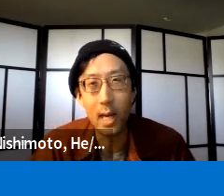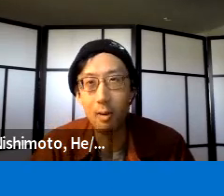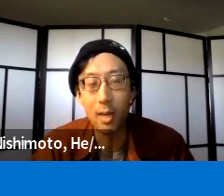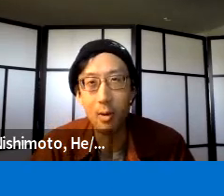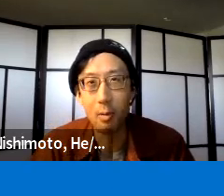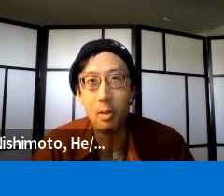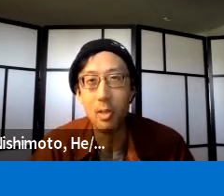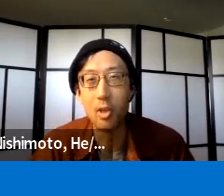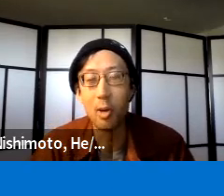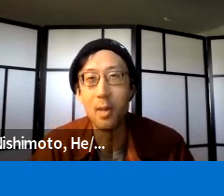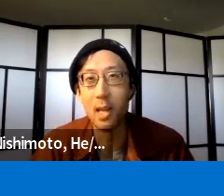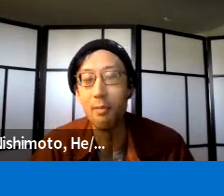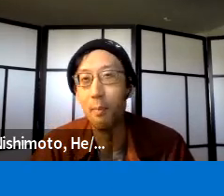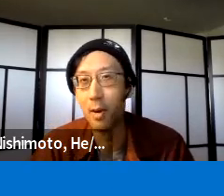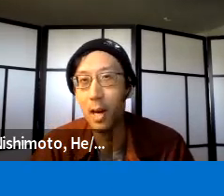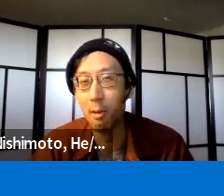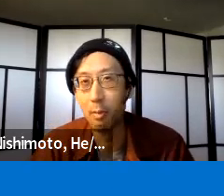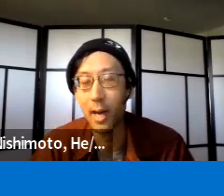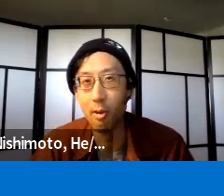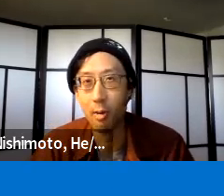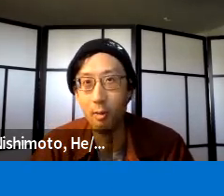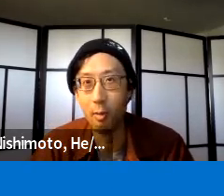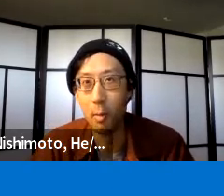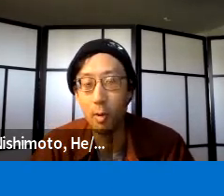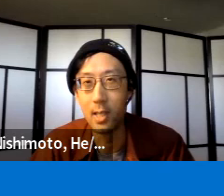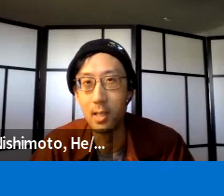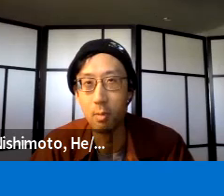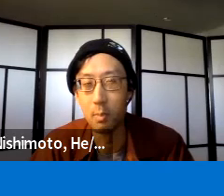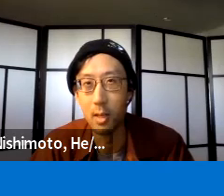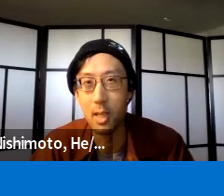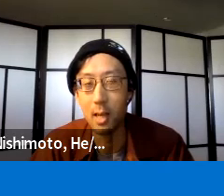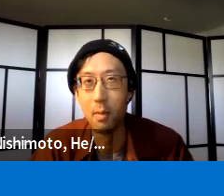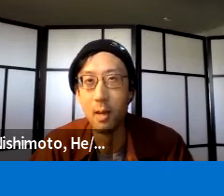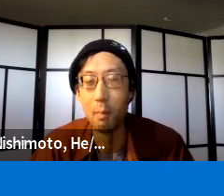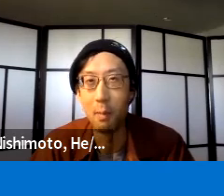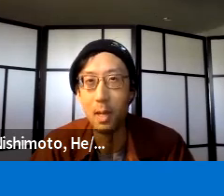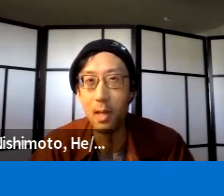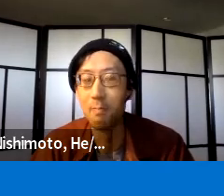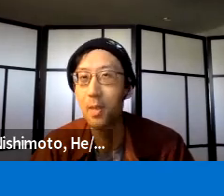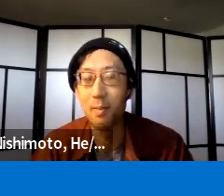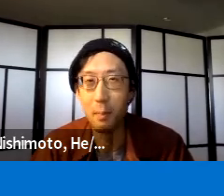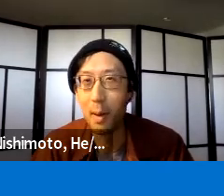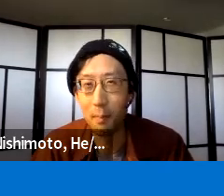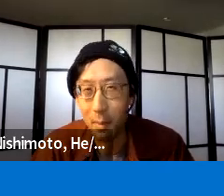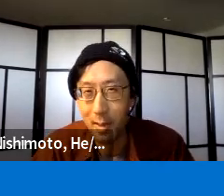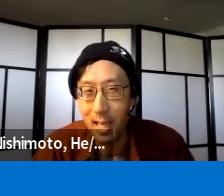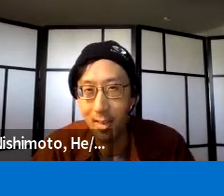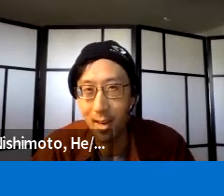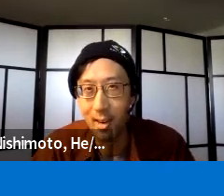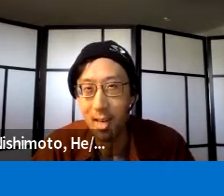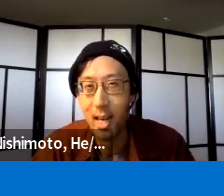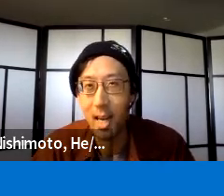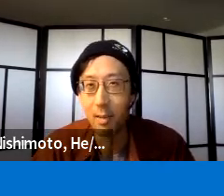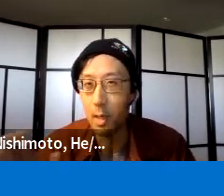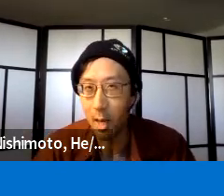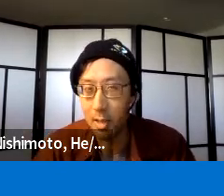what training are they going through to determine if a mental health provider or a mobile crisis response team might be needed